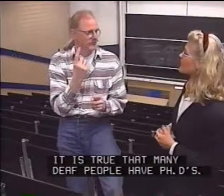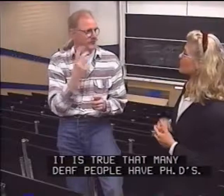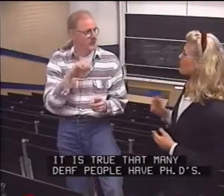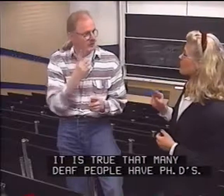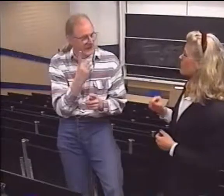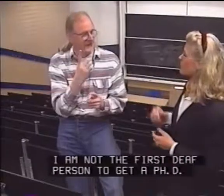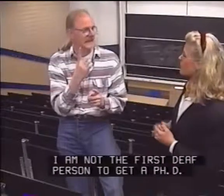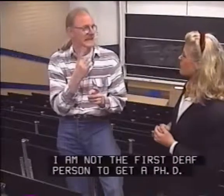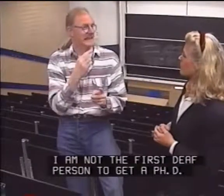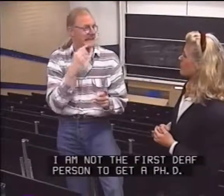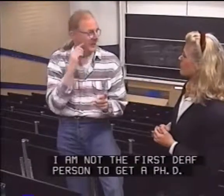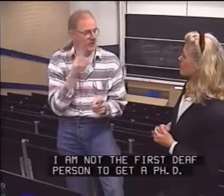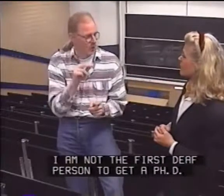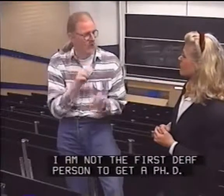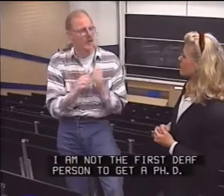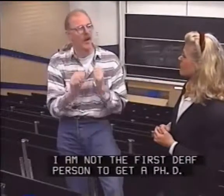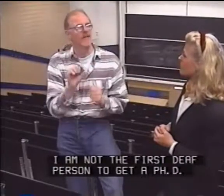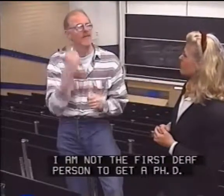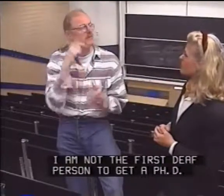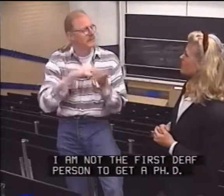I am not the first deaf person to get a PhD.